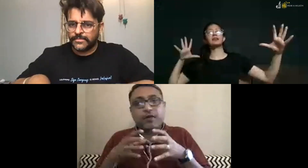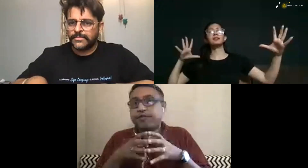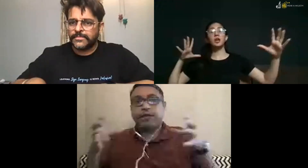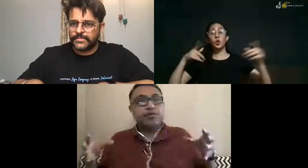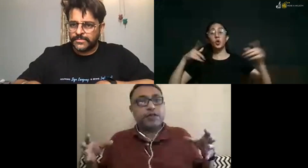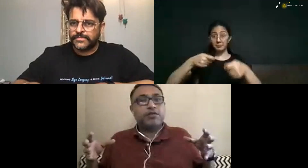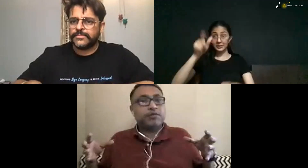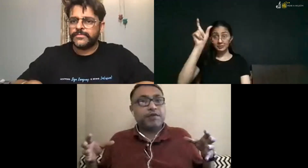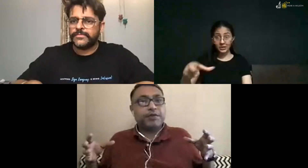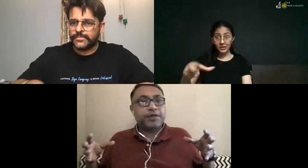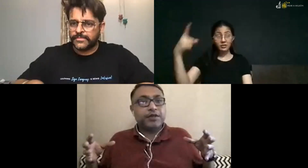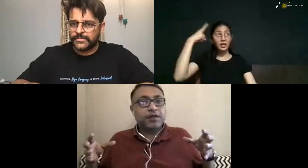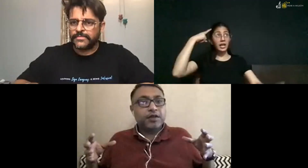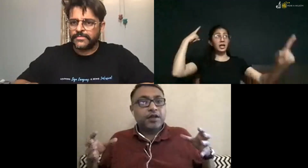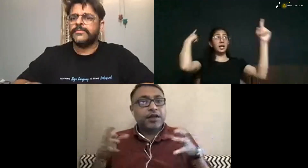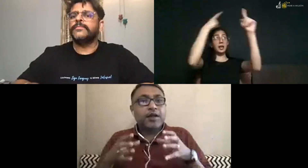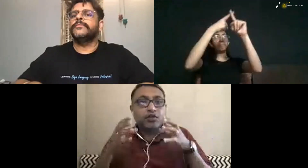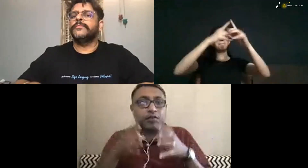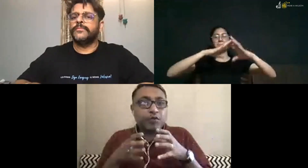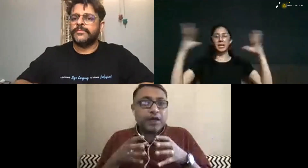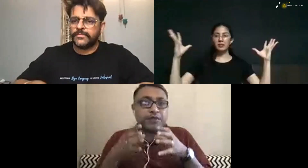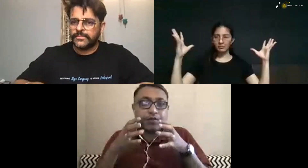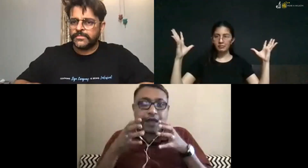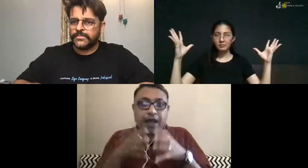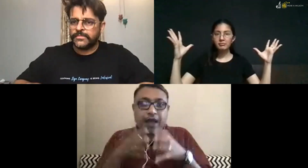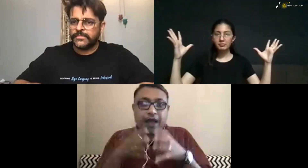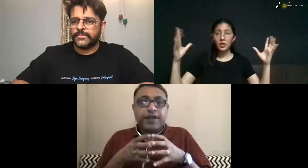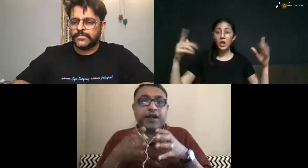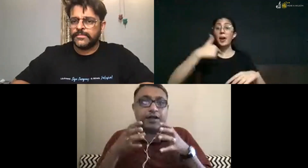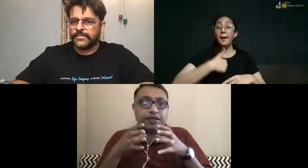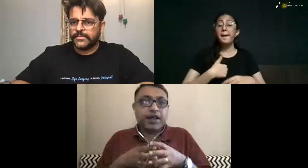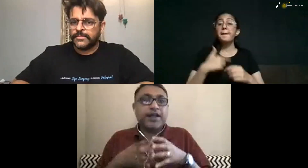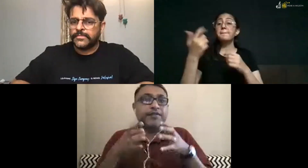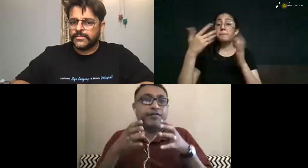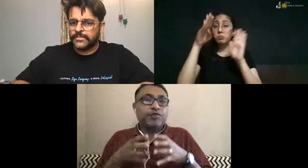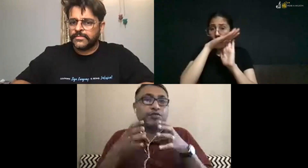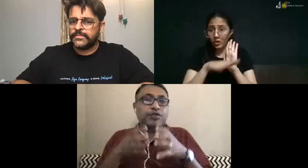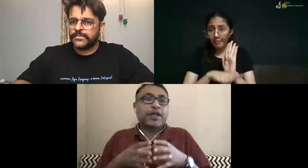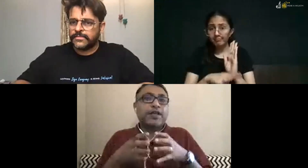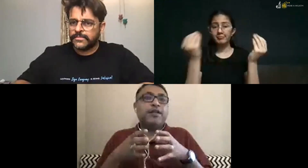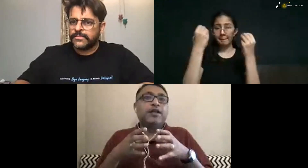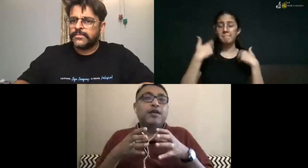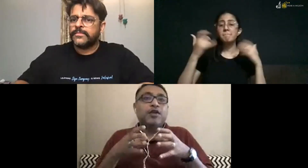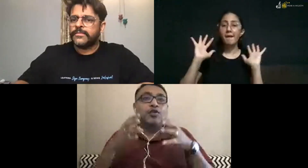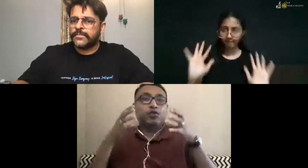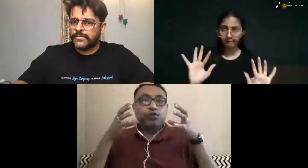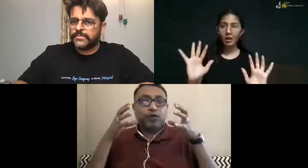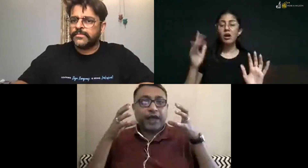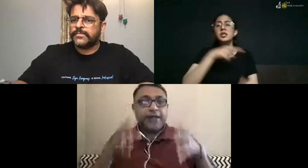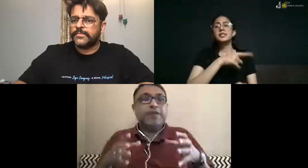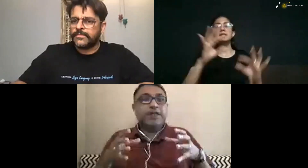you have to be able to sell to everybody, right? So the programs that we have there are designed for you to sell